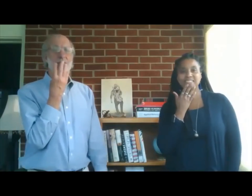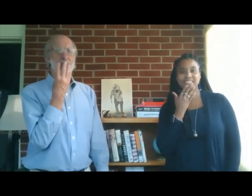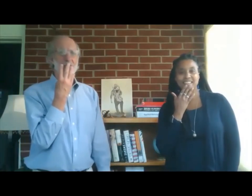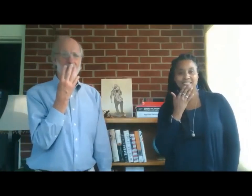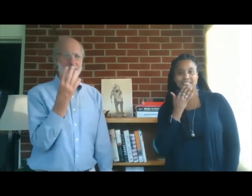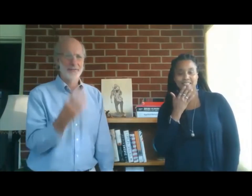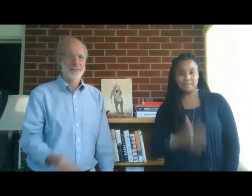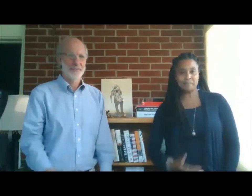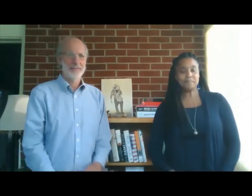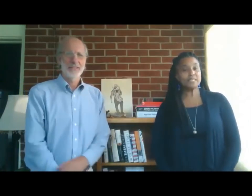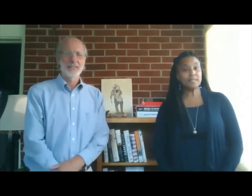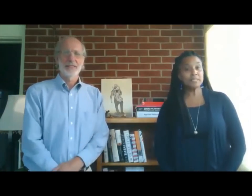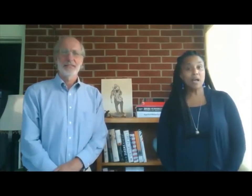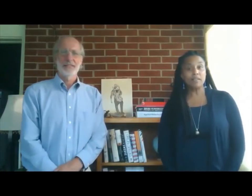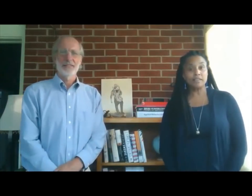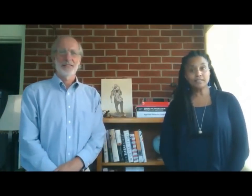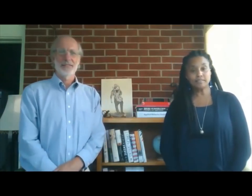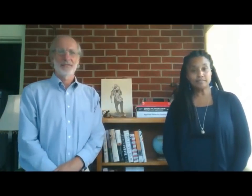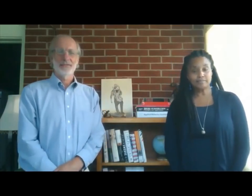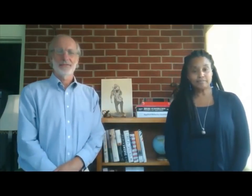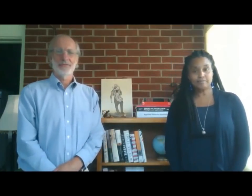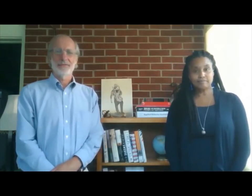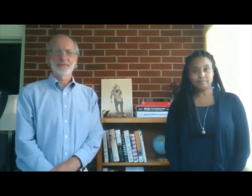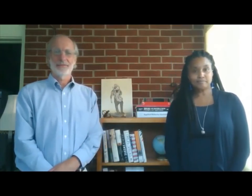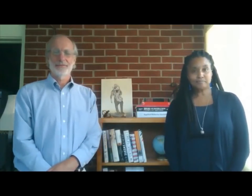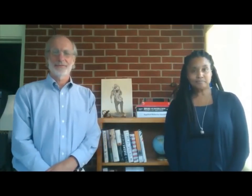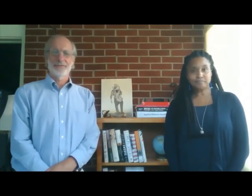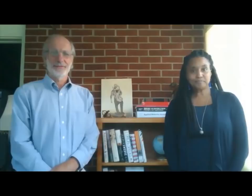Crayon. Yes. The same as color.